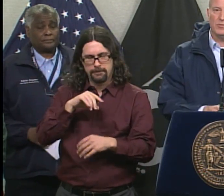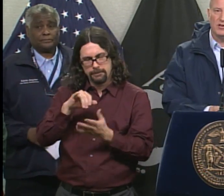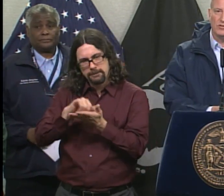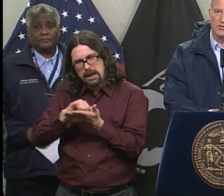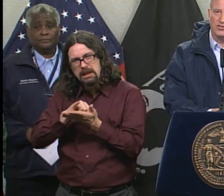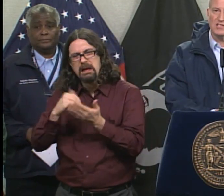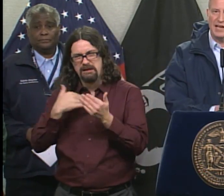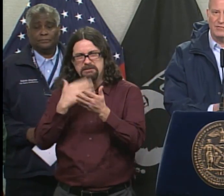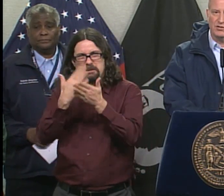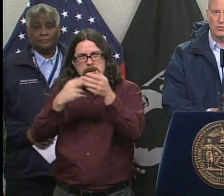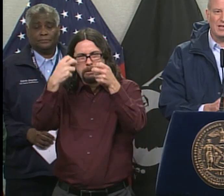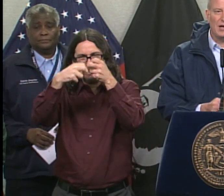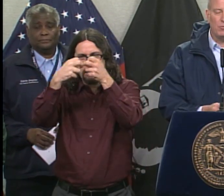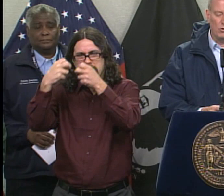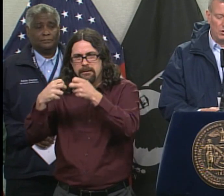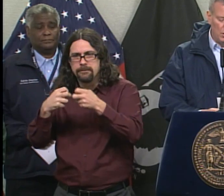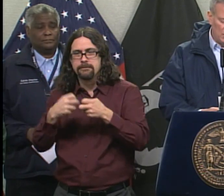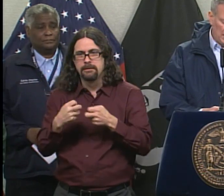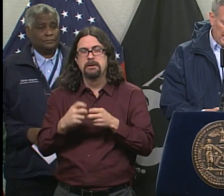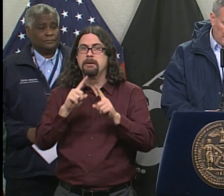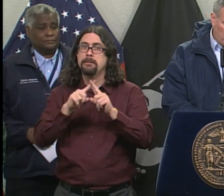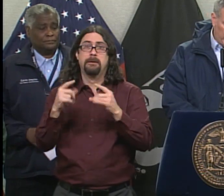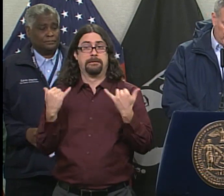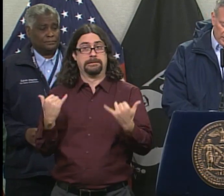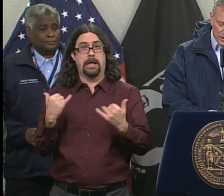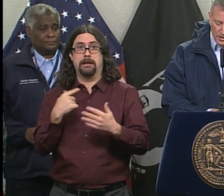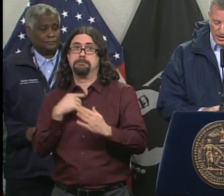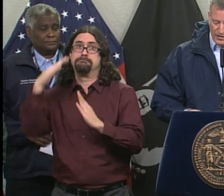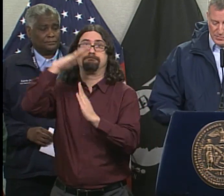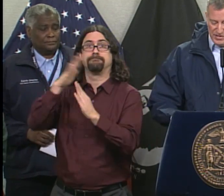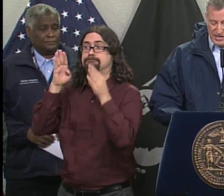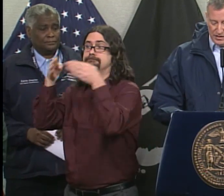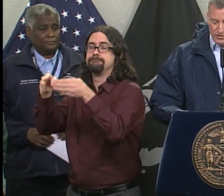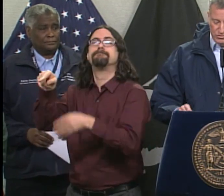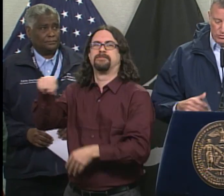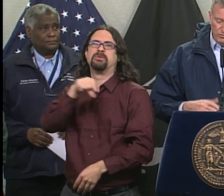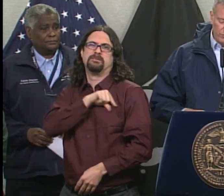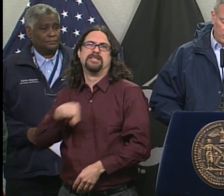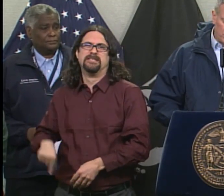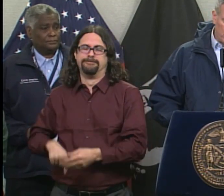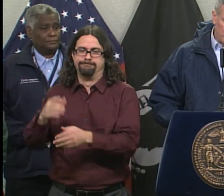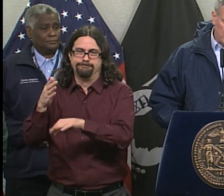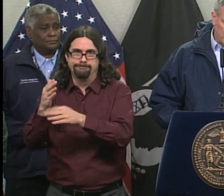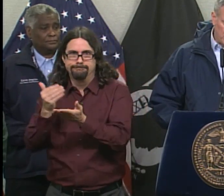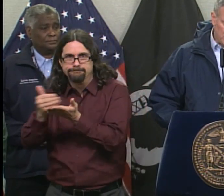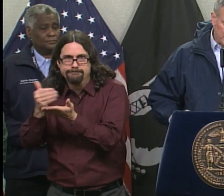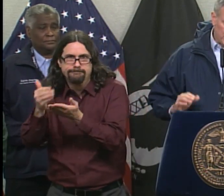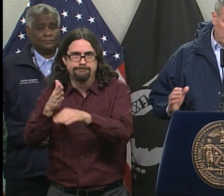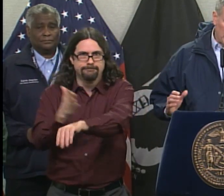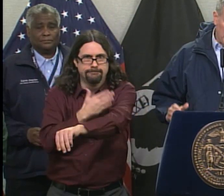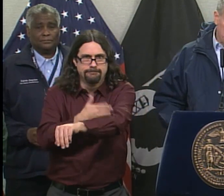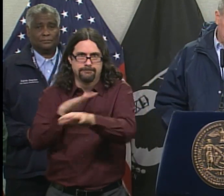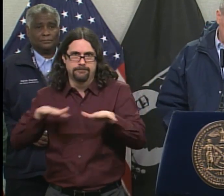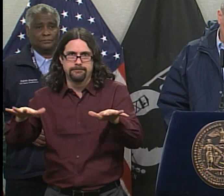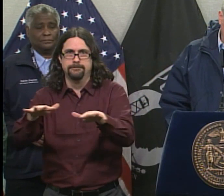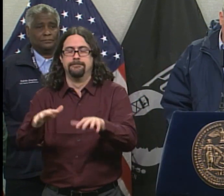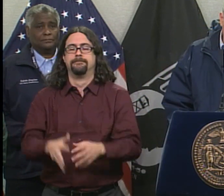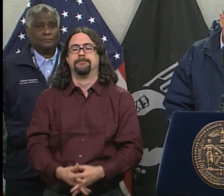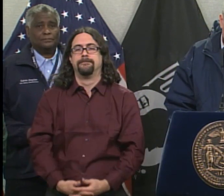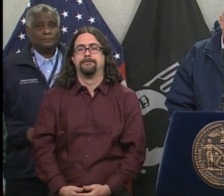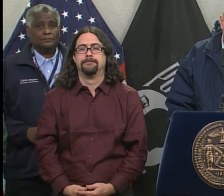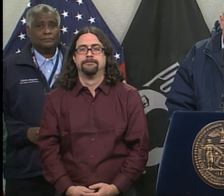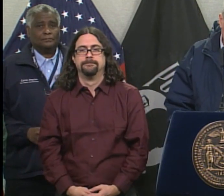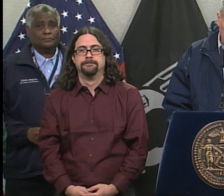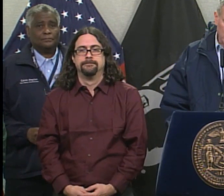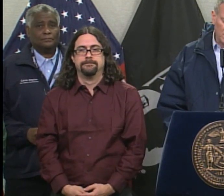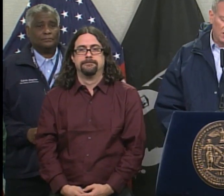have neighborhoods we just have to do a lot more and quickly. And that's particularly true for our tertiary streets. So I think what I'm seeing, and having talked